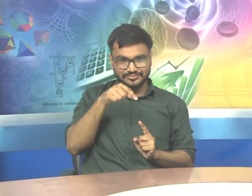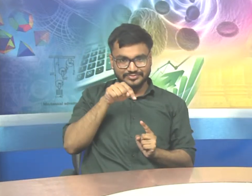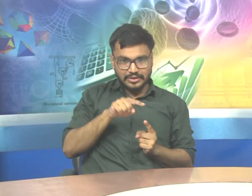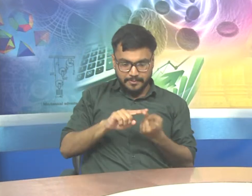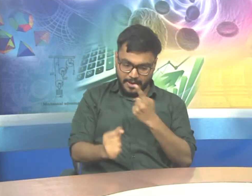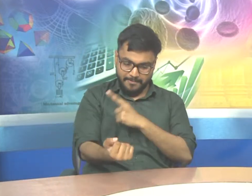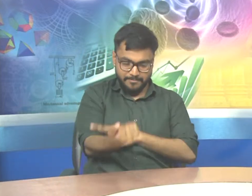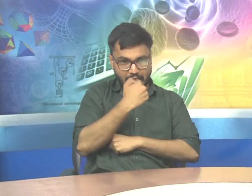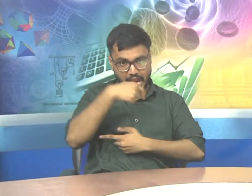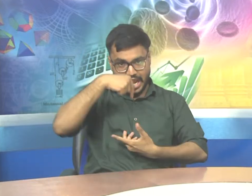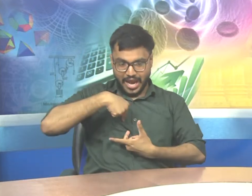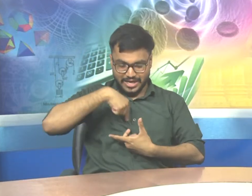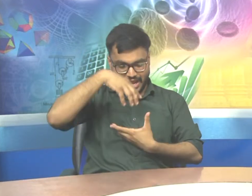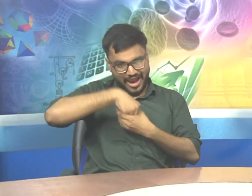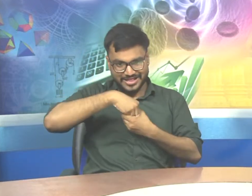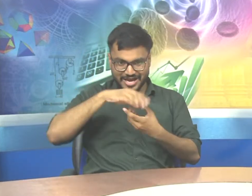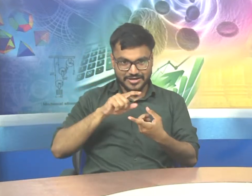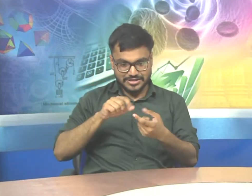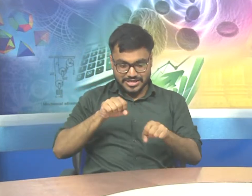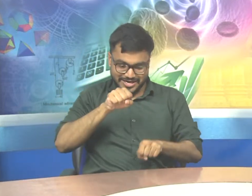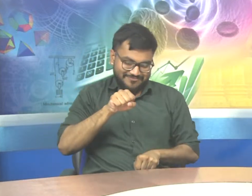For example,